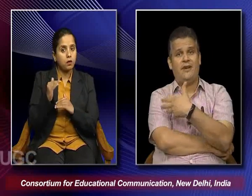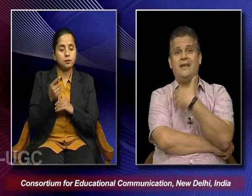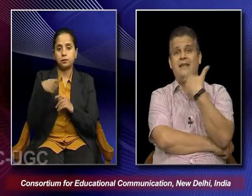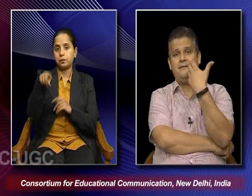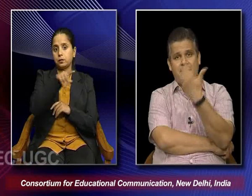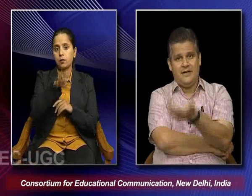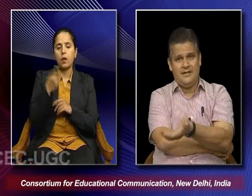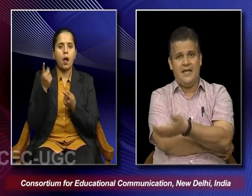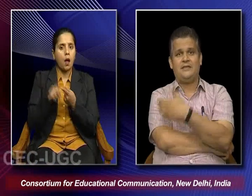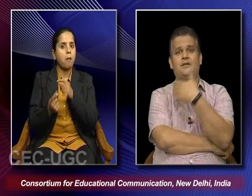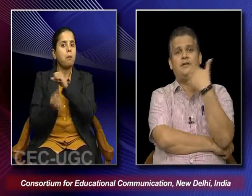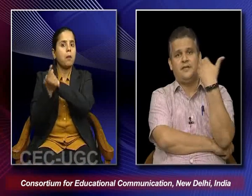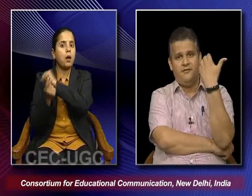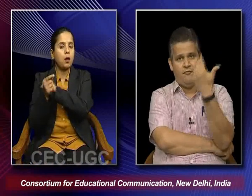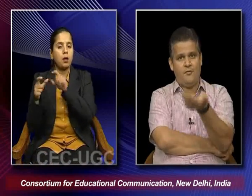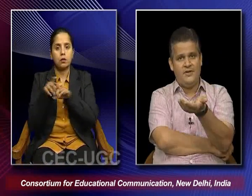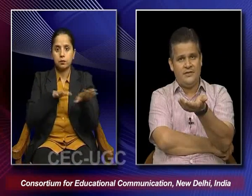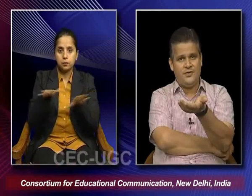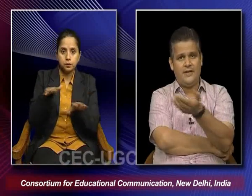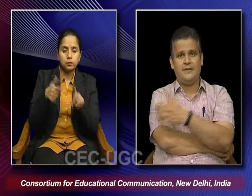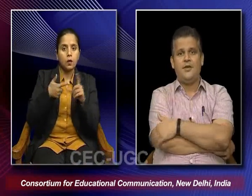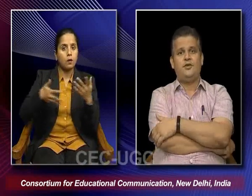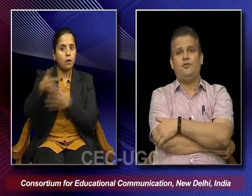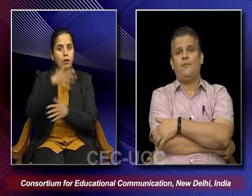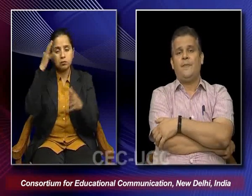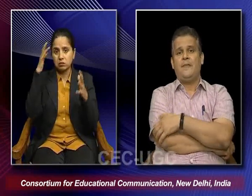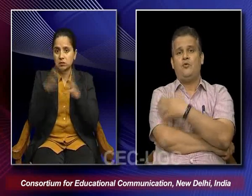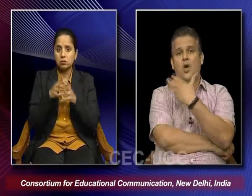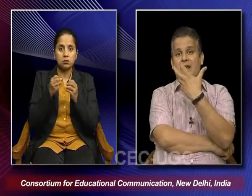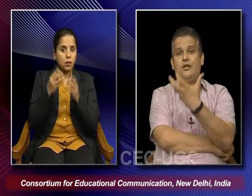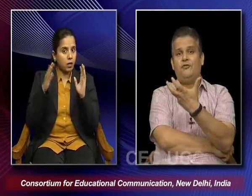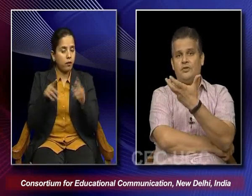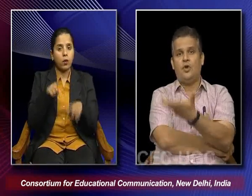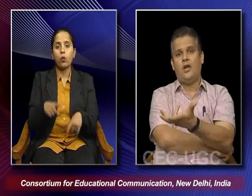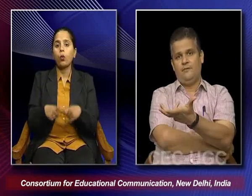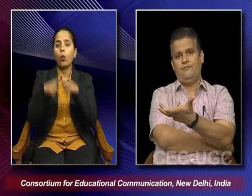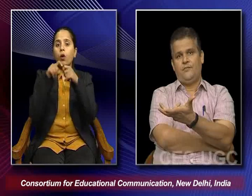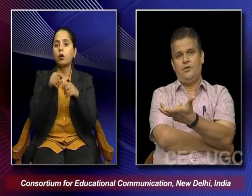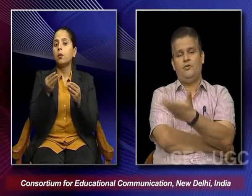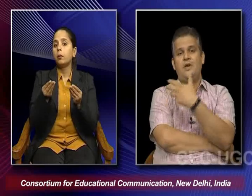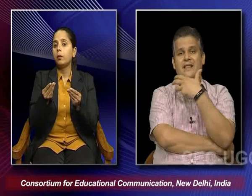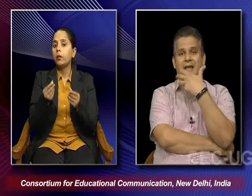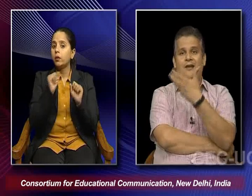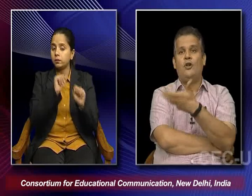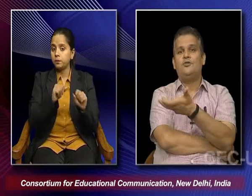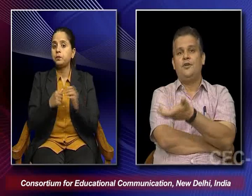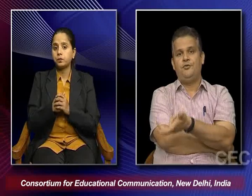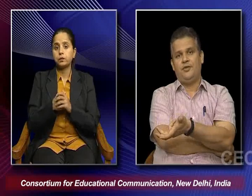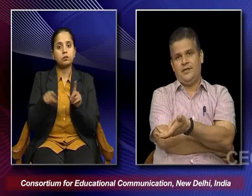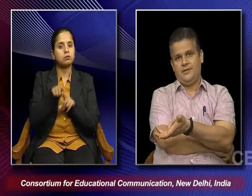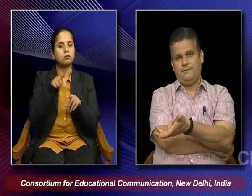have recurring disasters and environmental stress, the quality of the soil, that